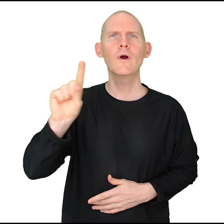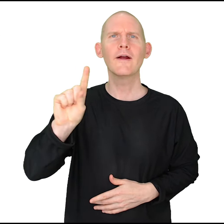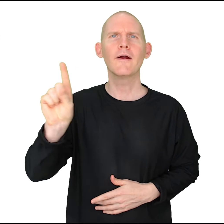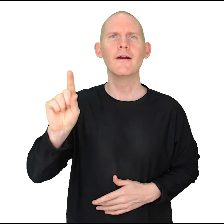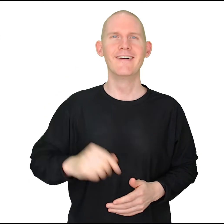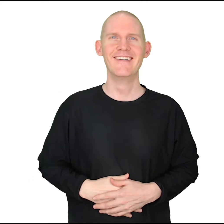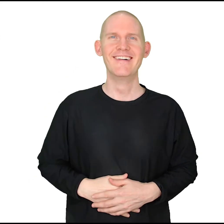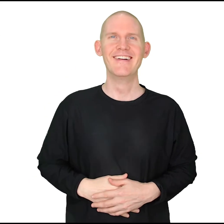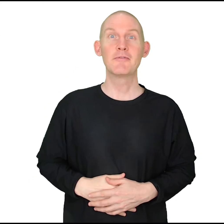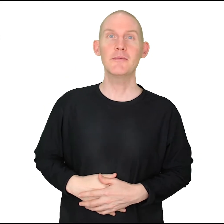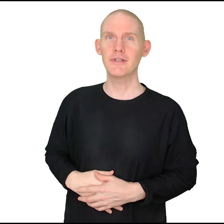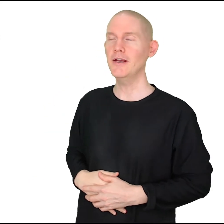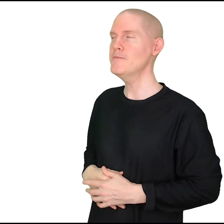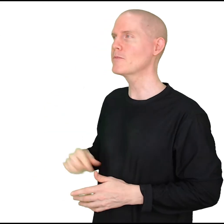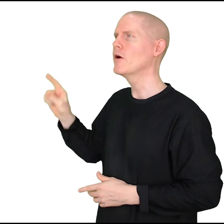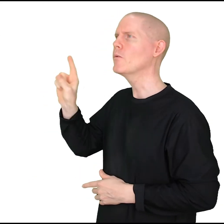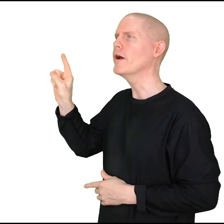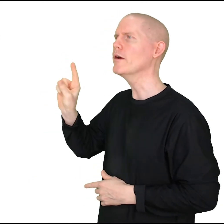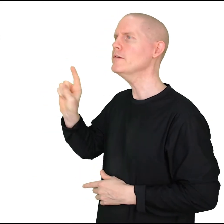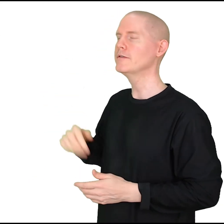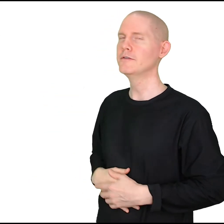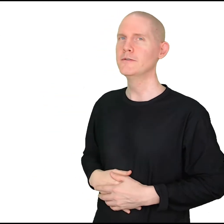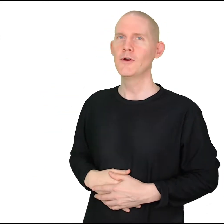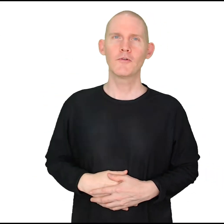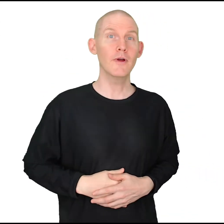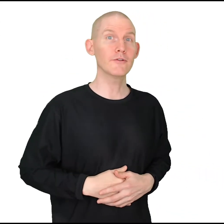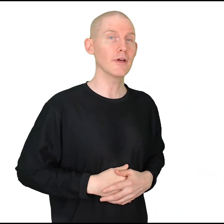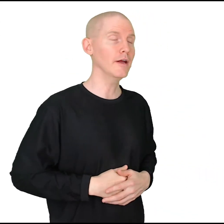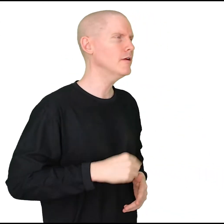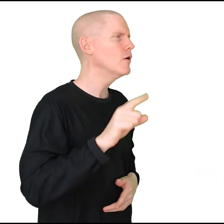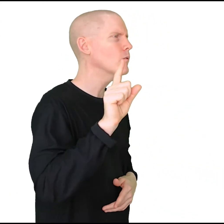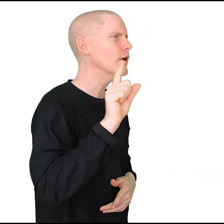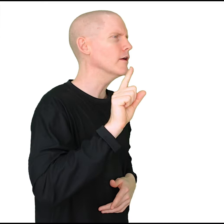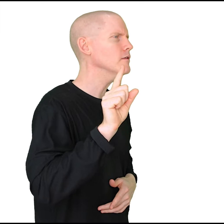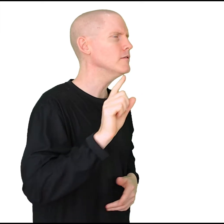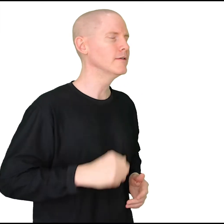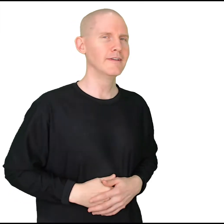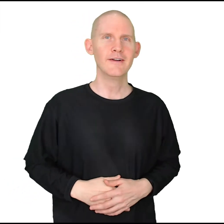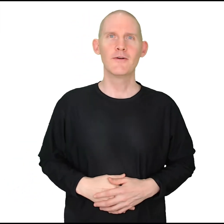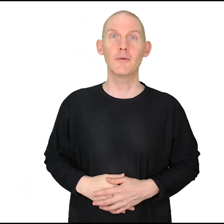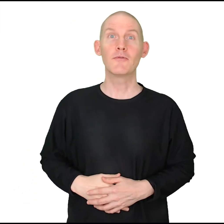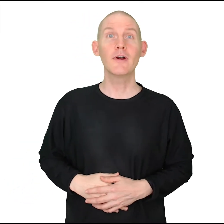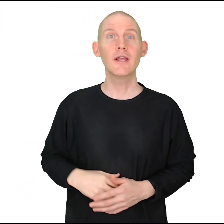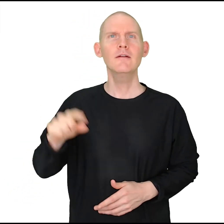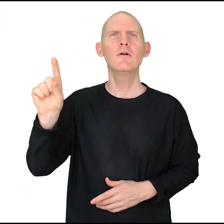Where? From the side? Where? From the other side? Where? From the front again?